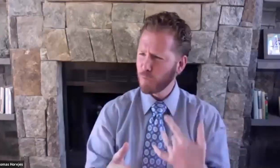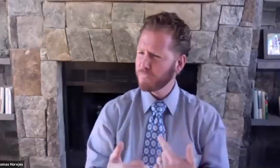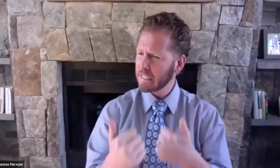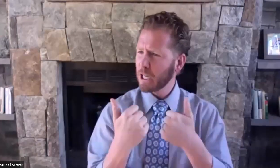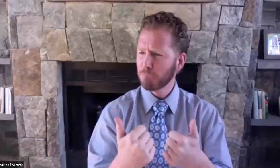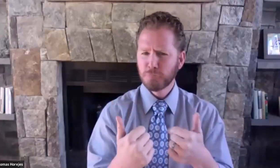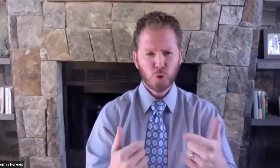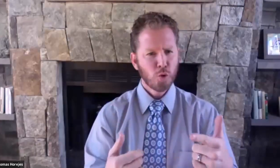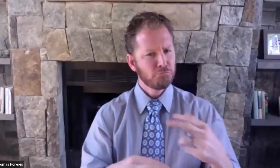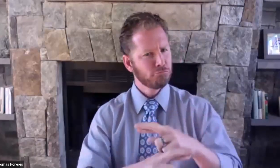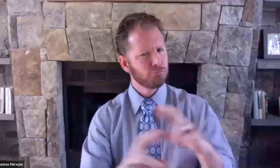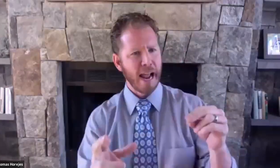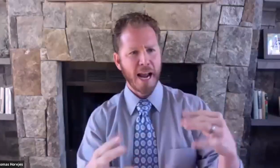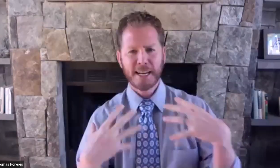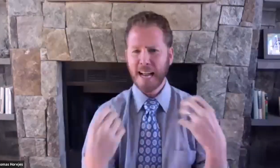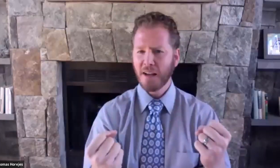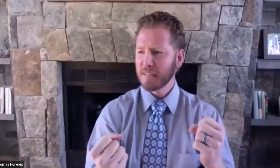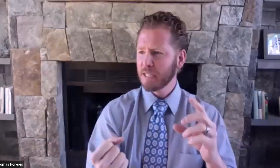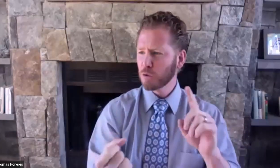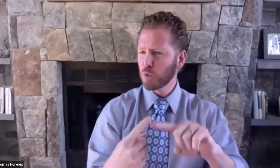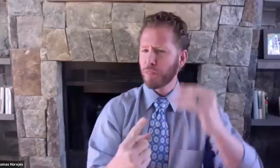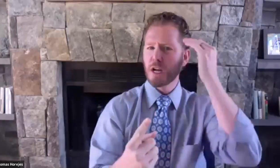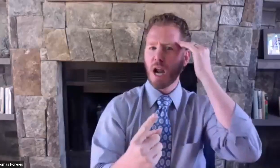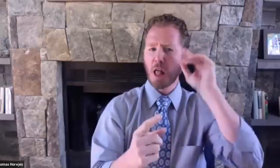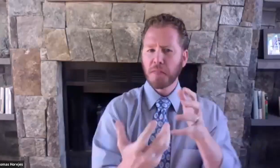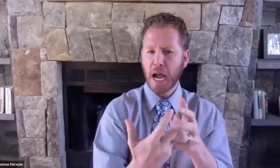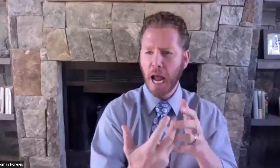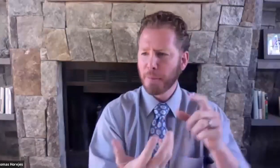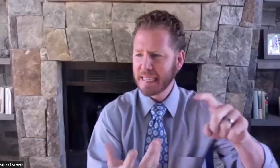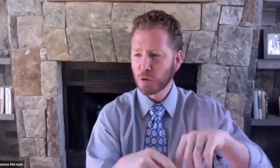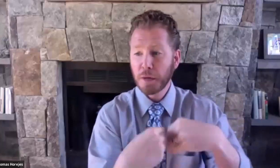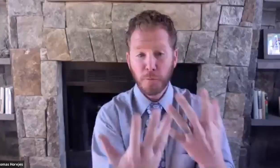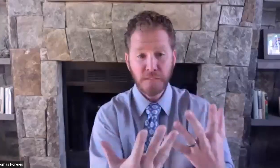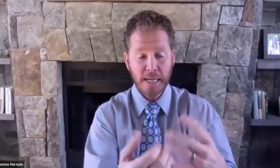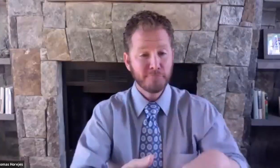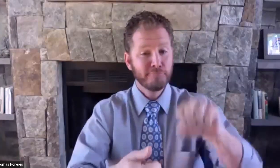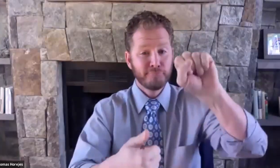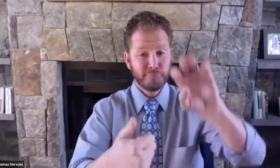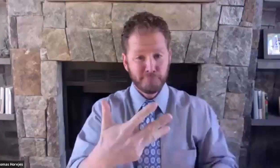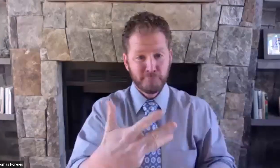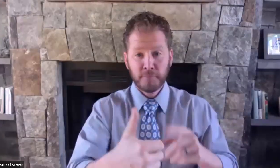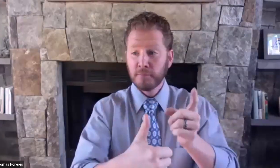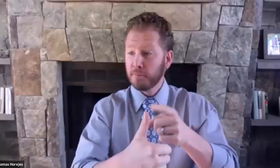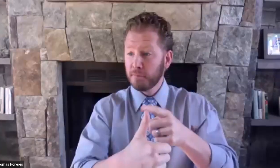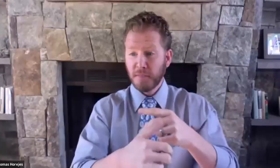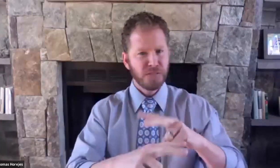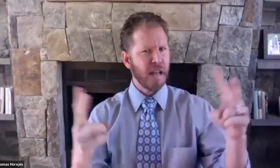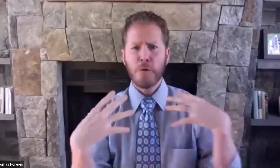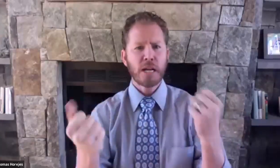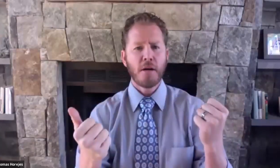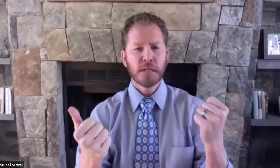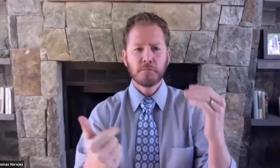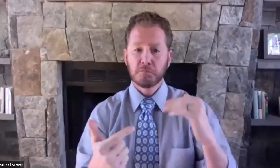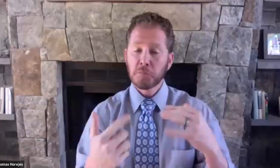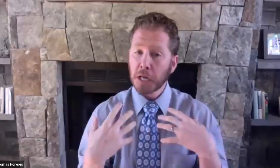reflecting and thinking, you know, listen, if I'm a person, I'm hearing and I'm an employer, what kind of knowledge do I have with